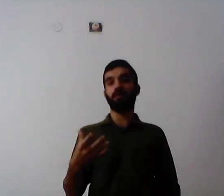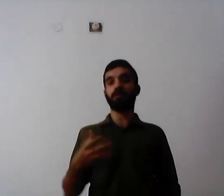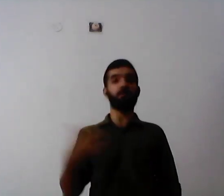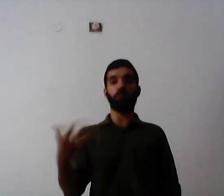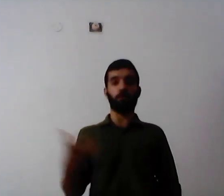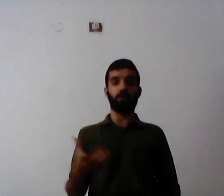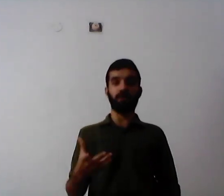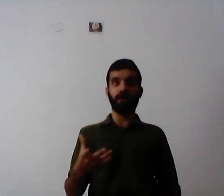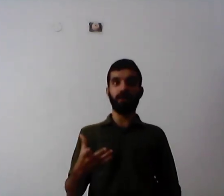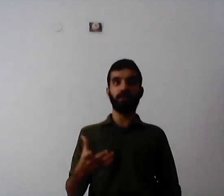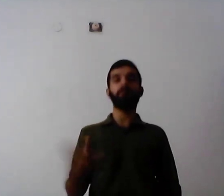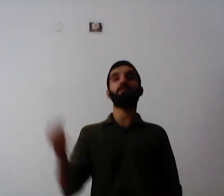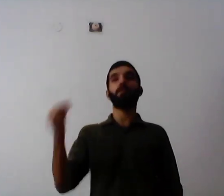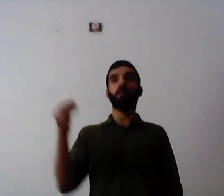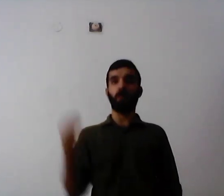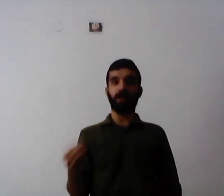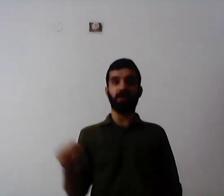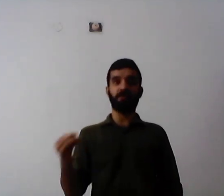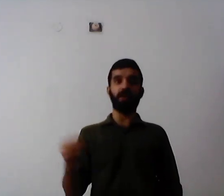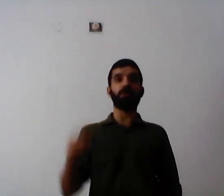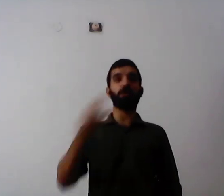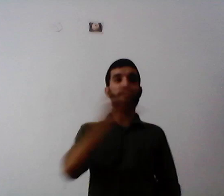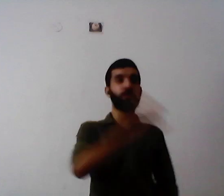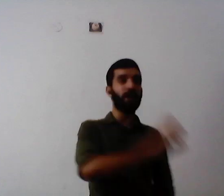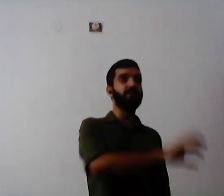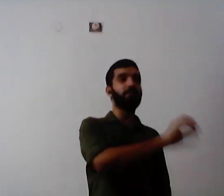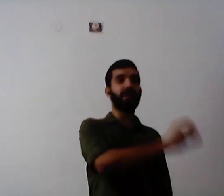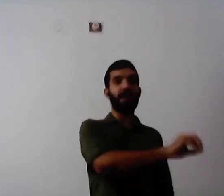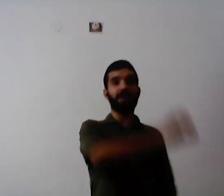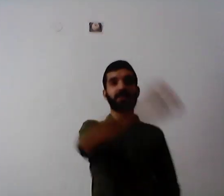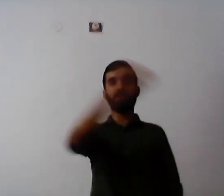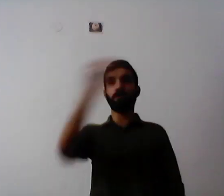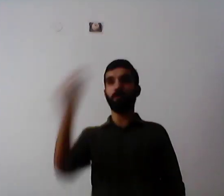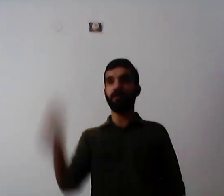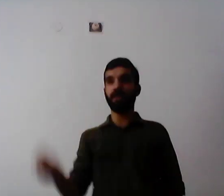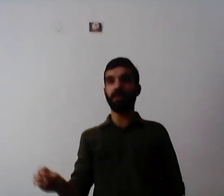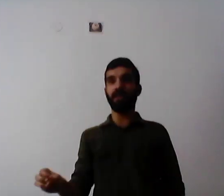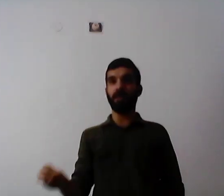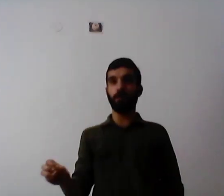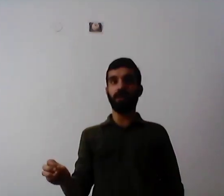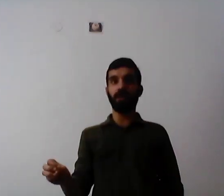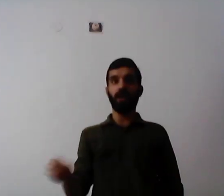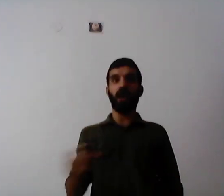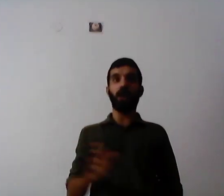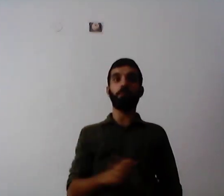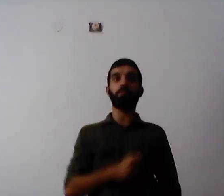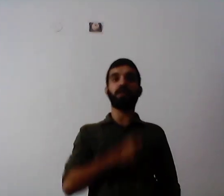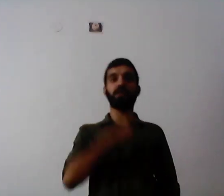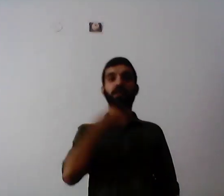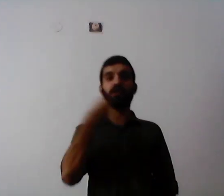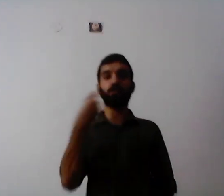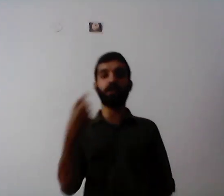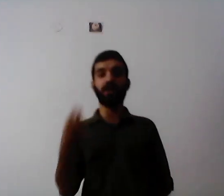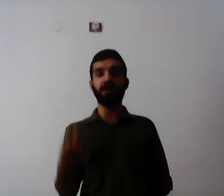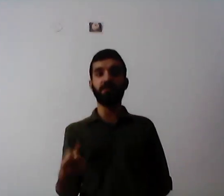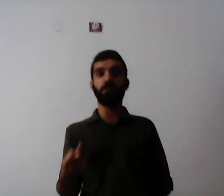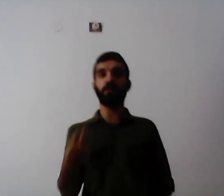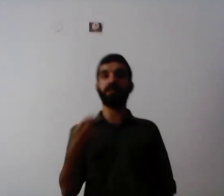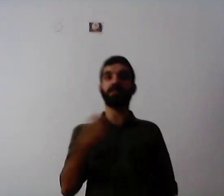some role, right? Okay, fine. So if you have some gas dissolving in liquid, how pressure is gonna influence the